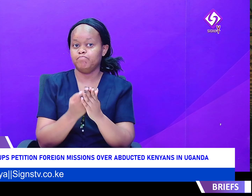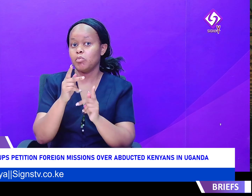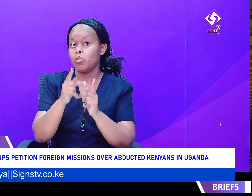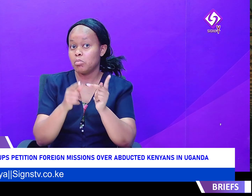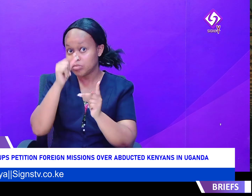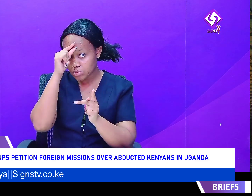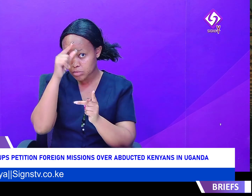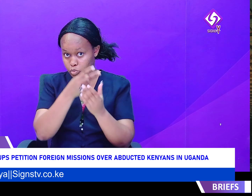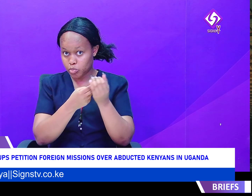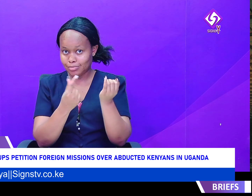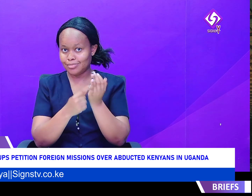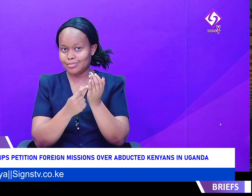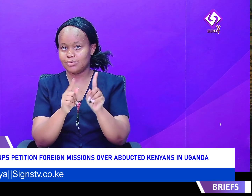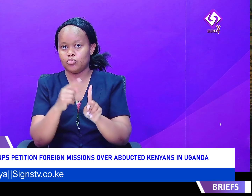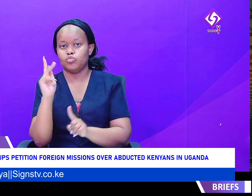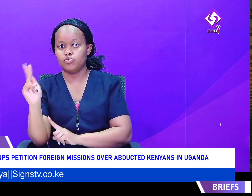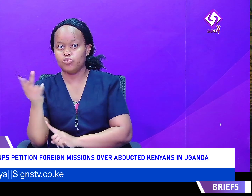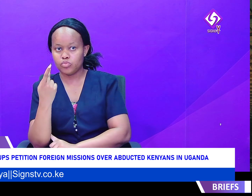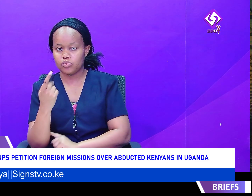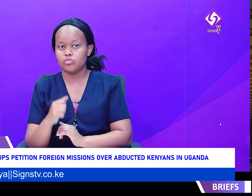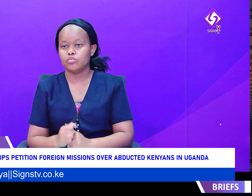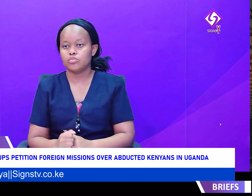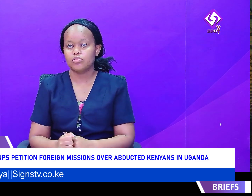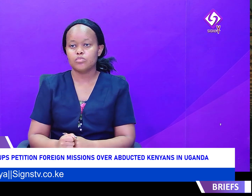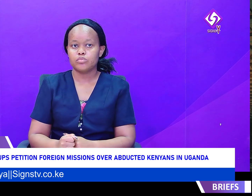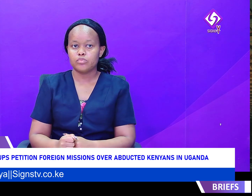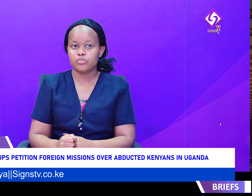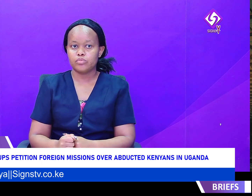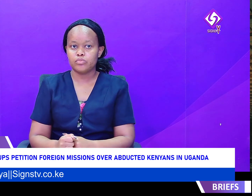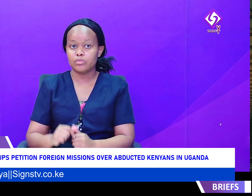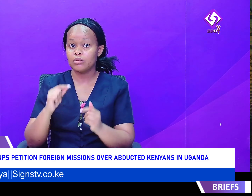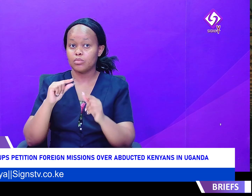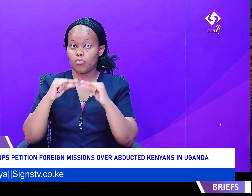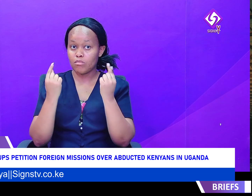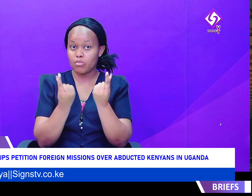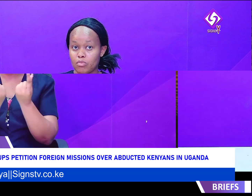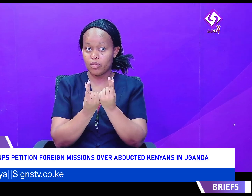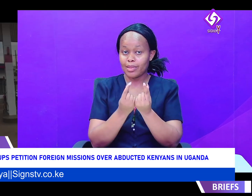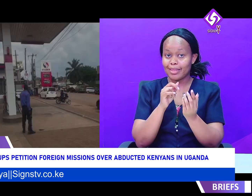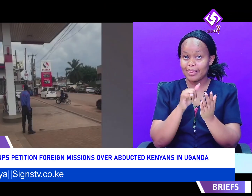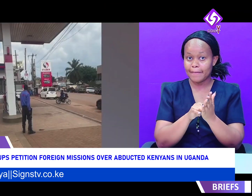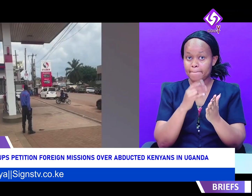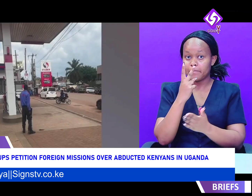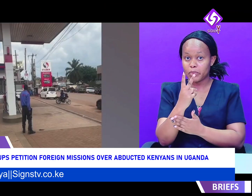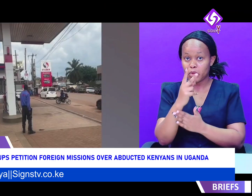Africa and the Law Society of Kenya, LSK, calls on missions from European